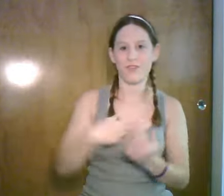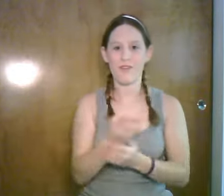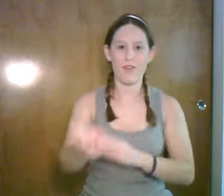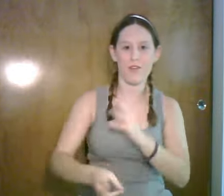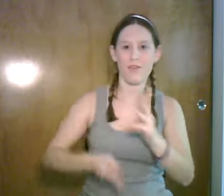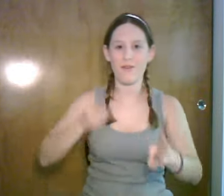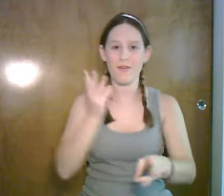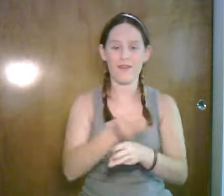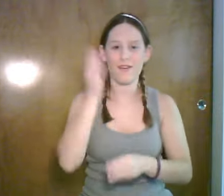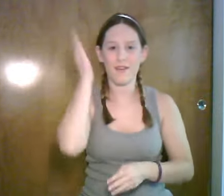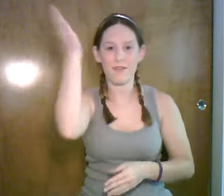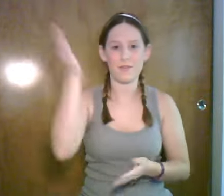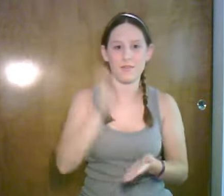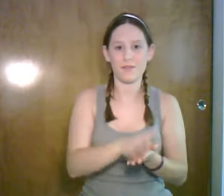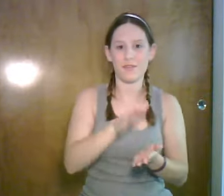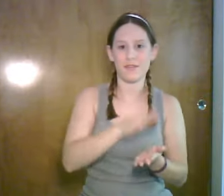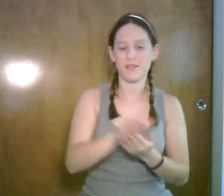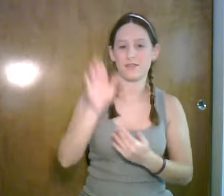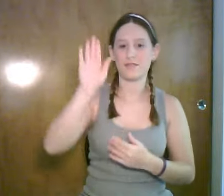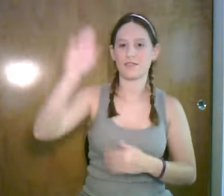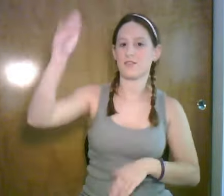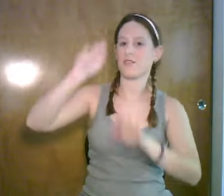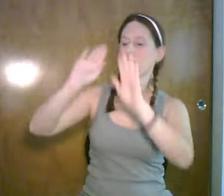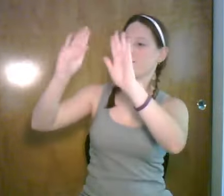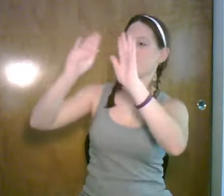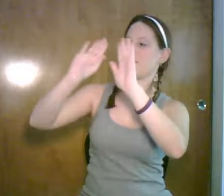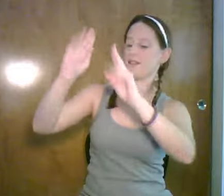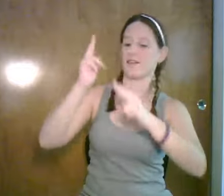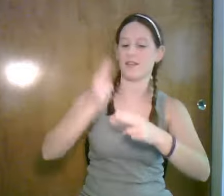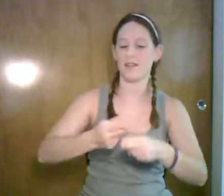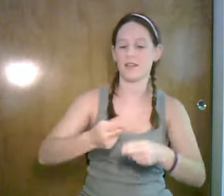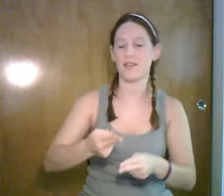all the world will praise your great name